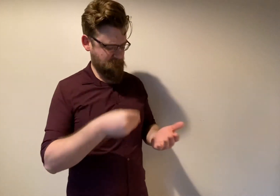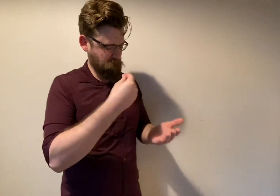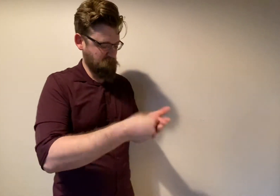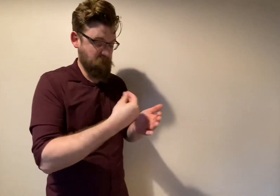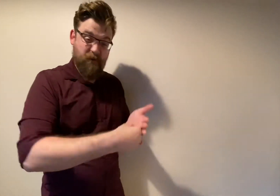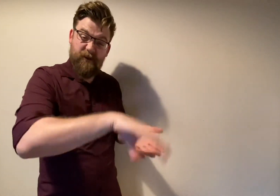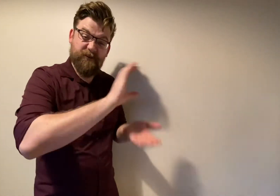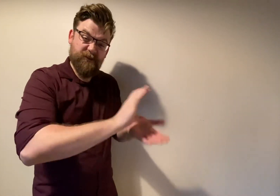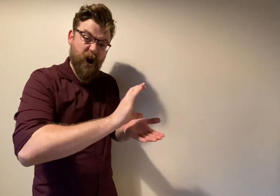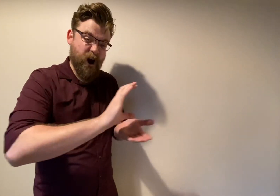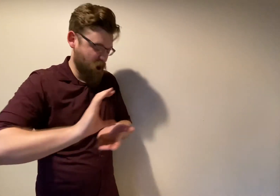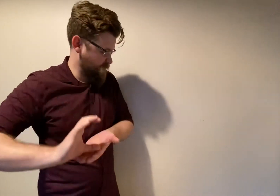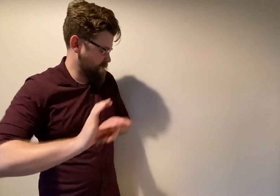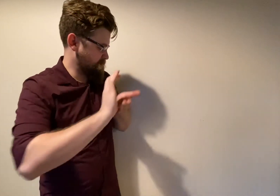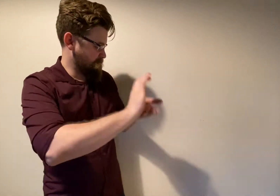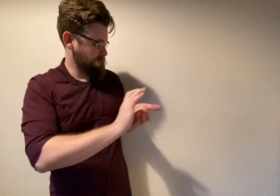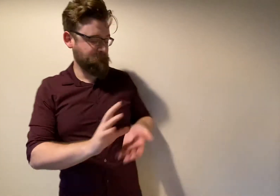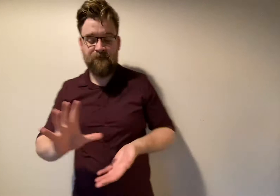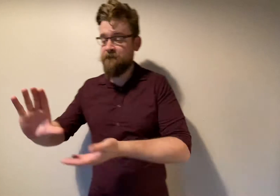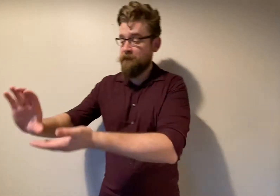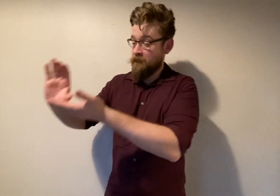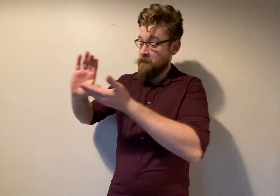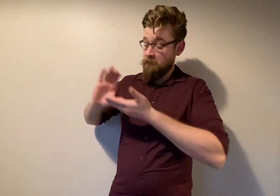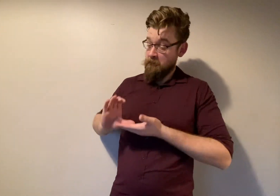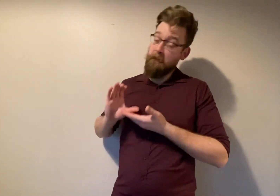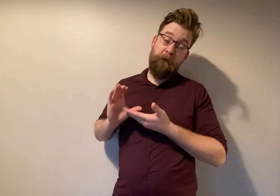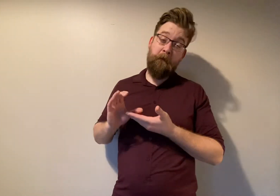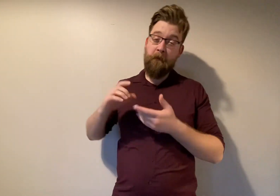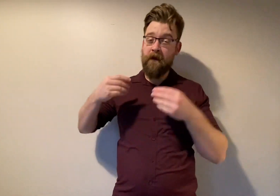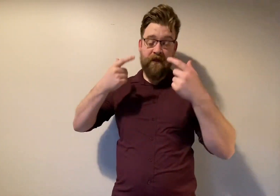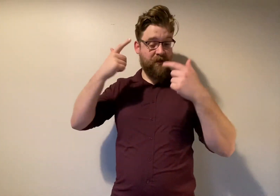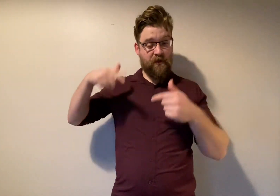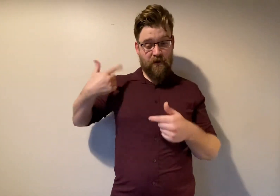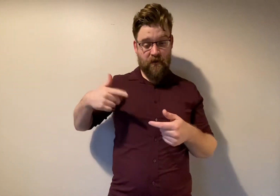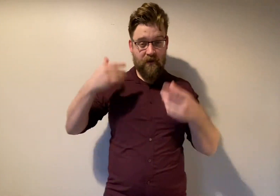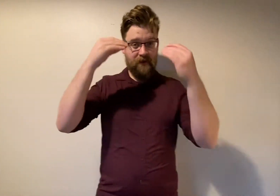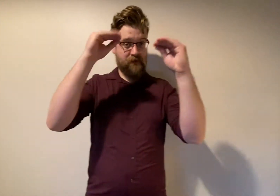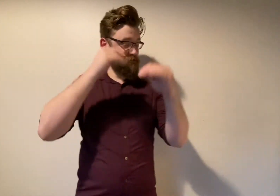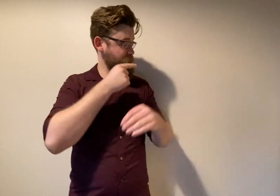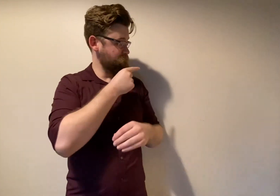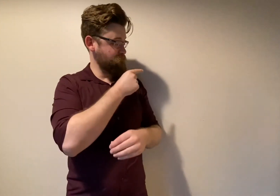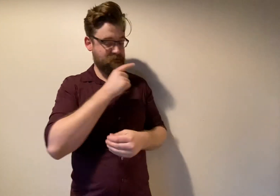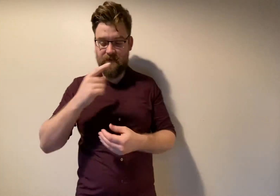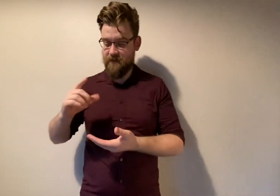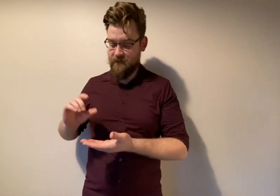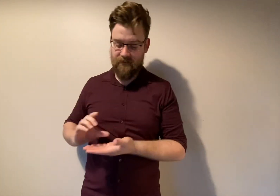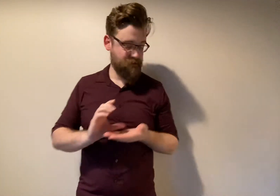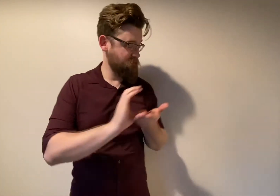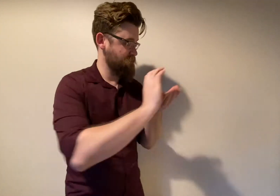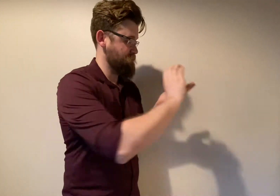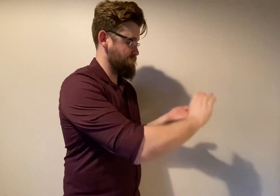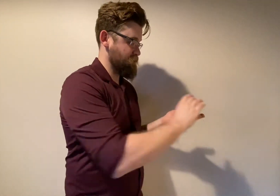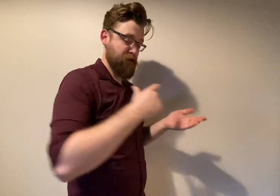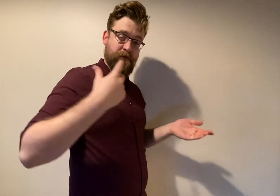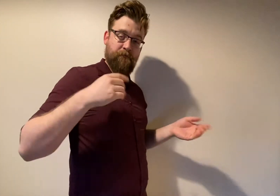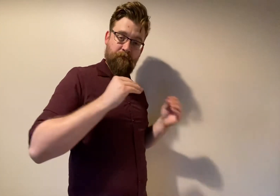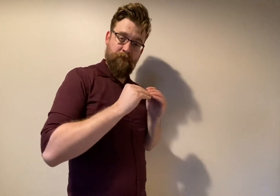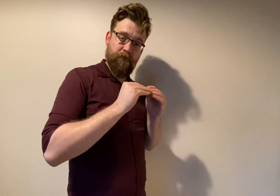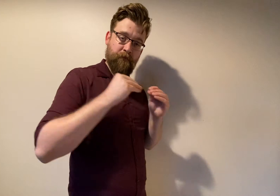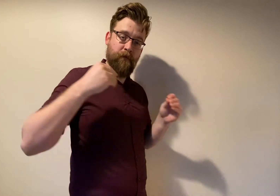the evening, he cut out the work and went to bed early, that he might get up and begin early the next day. But he was saved all